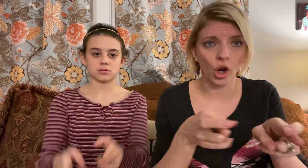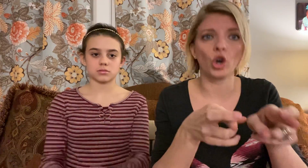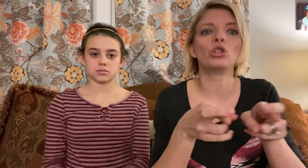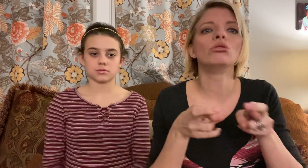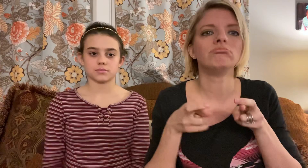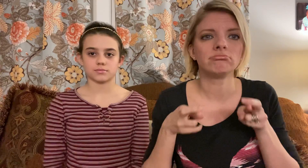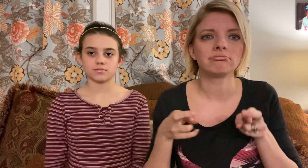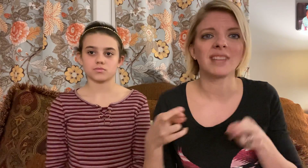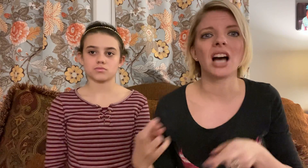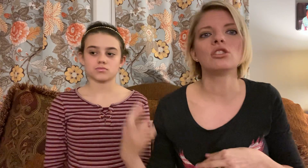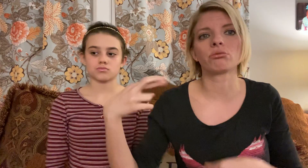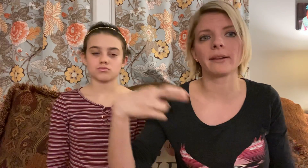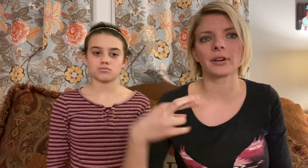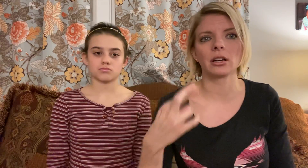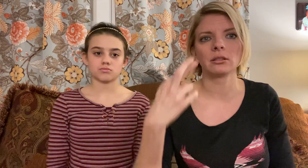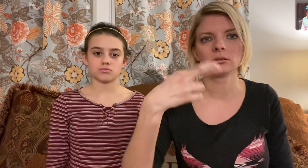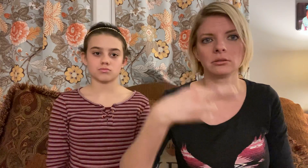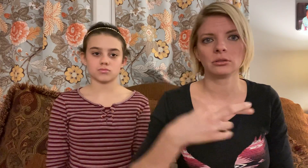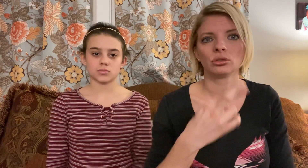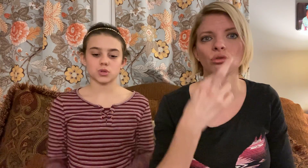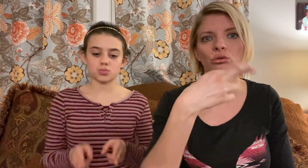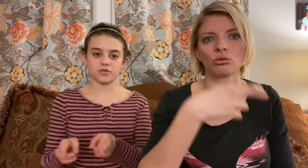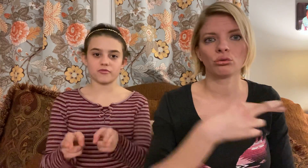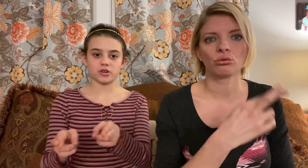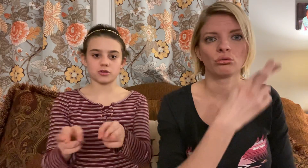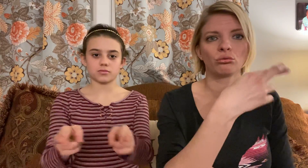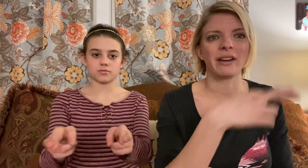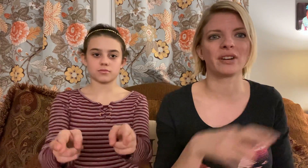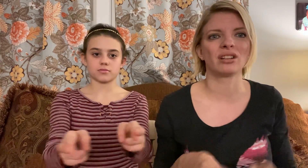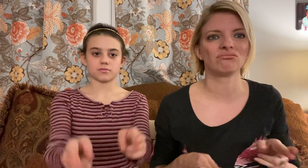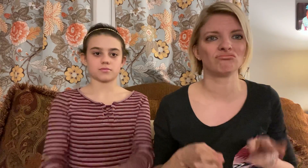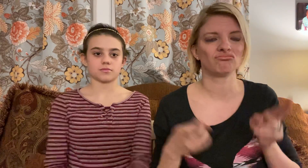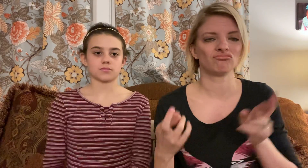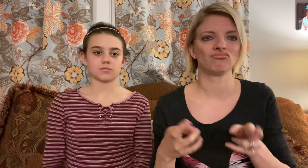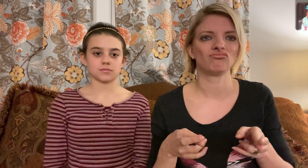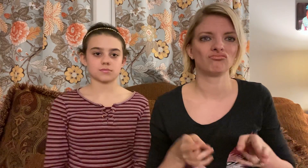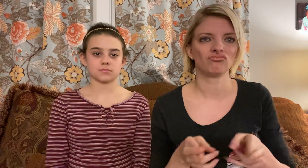Road. I do river. River.